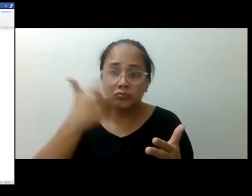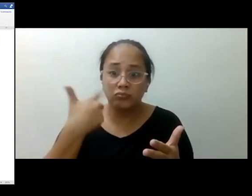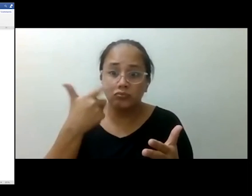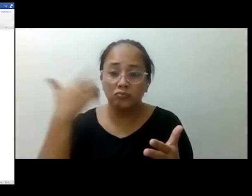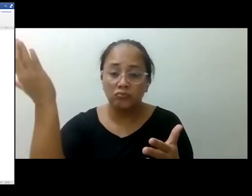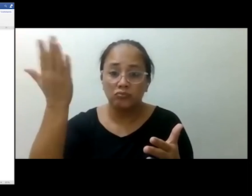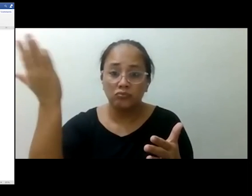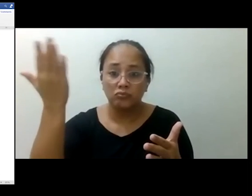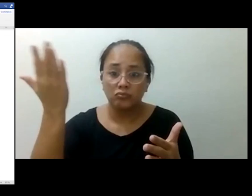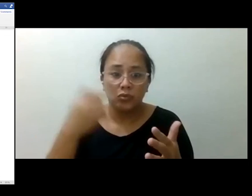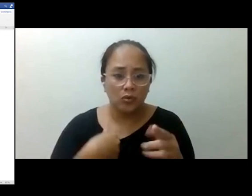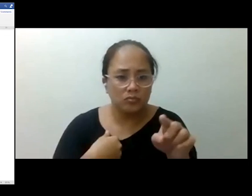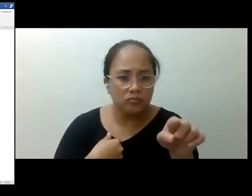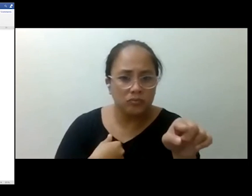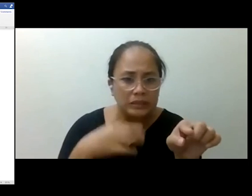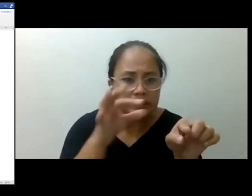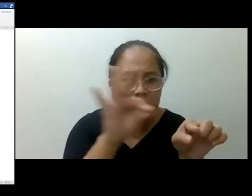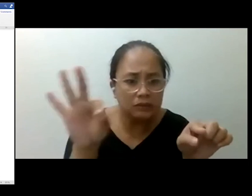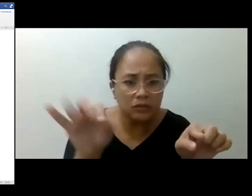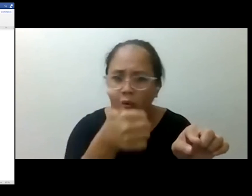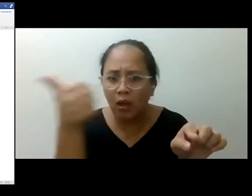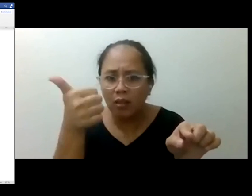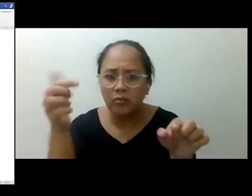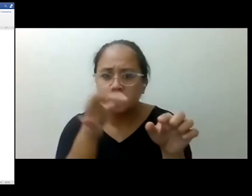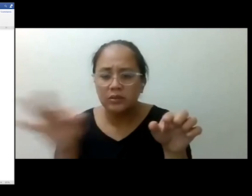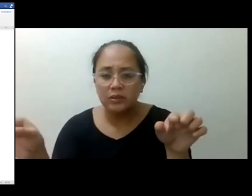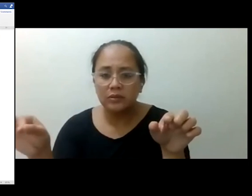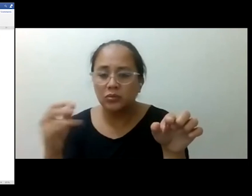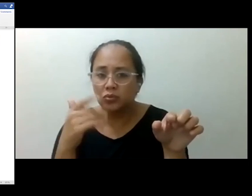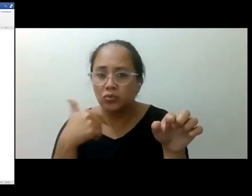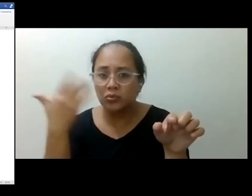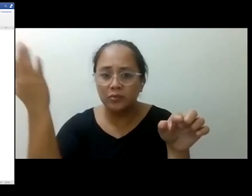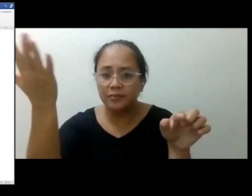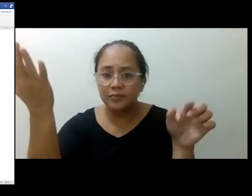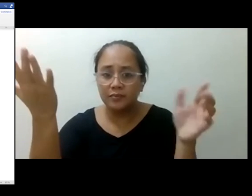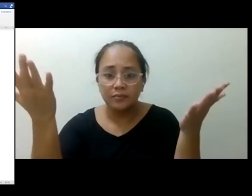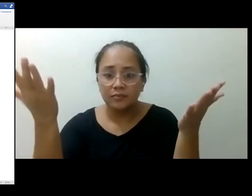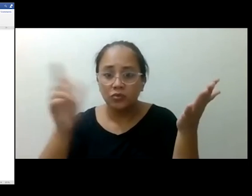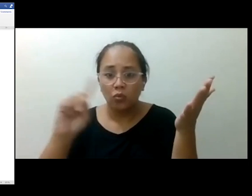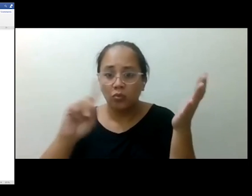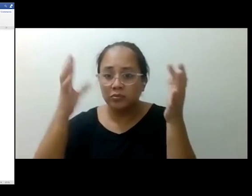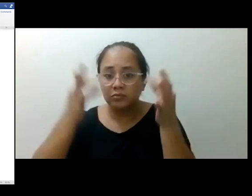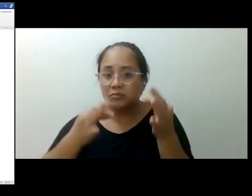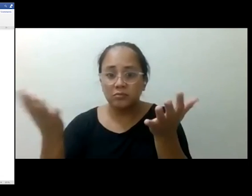either that sentence or other sentences. See what you come up with.